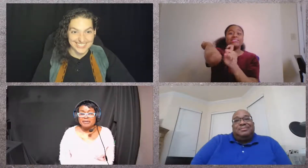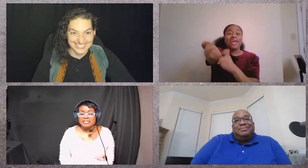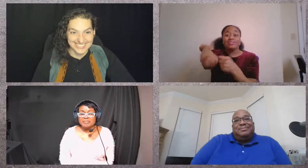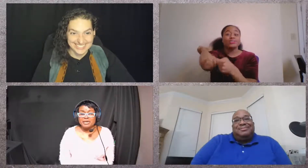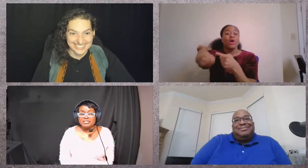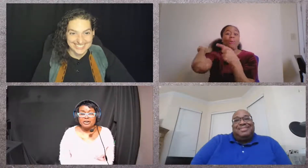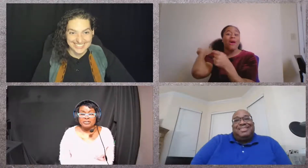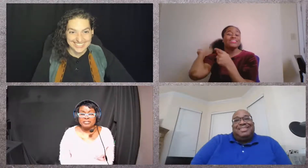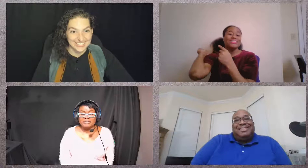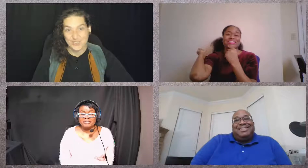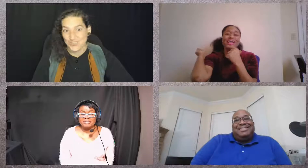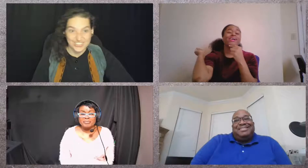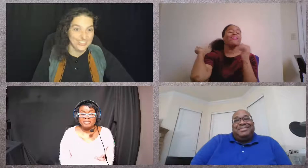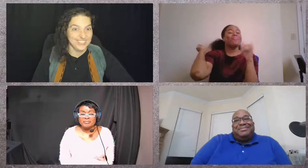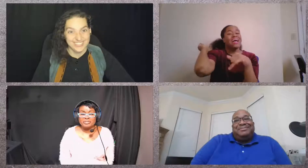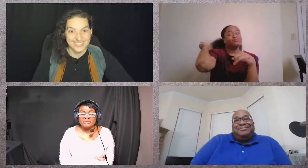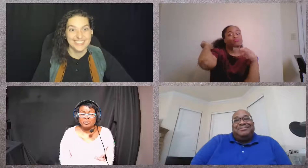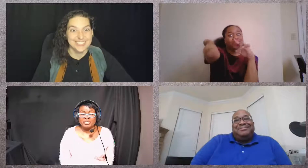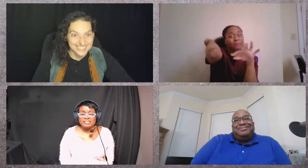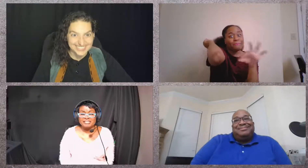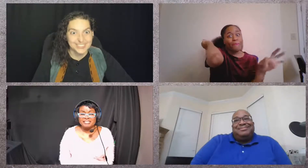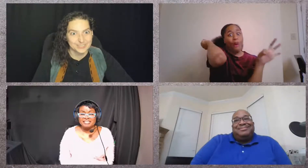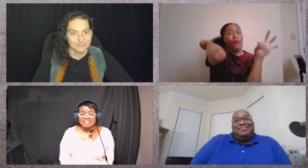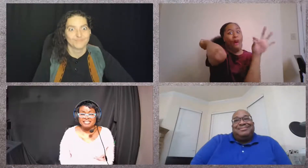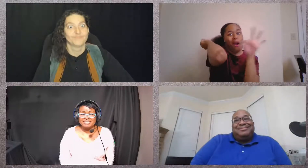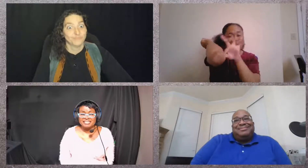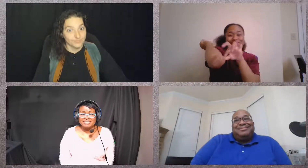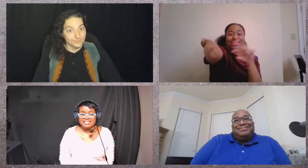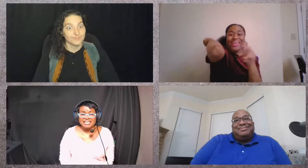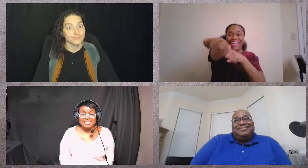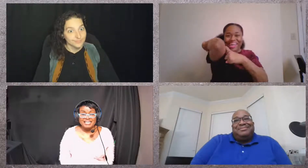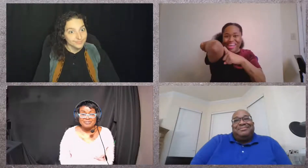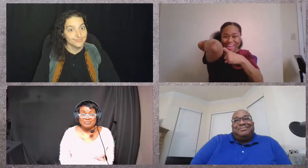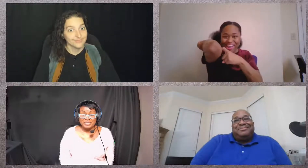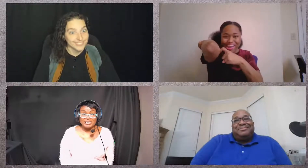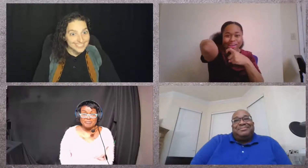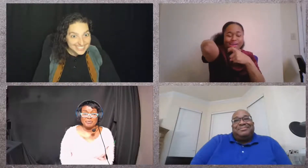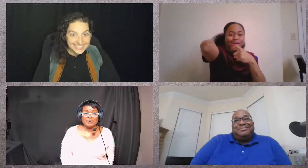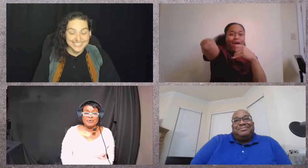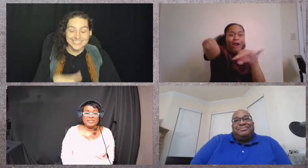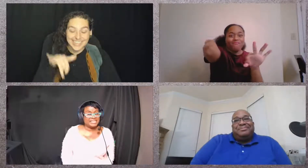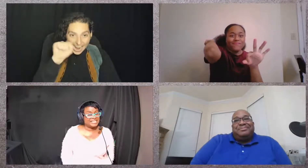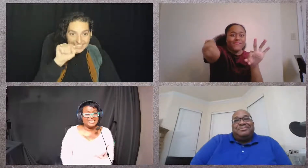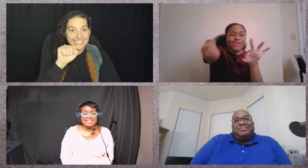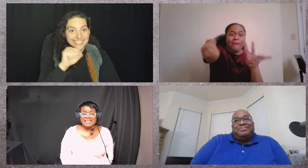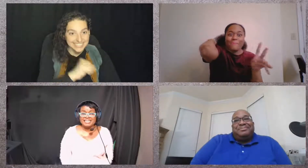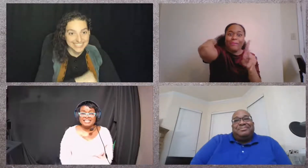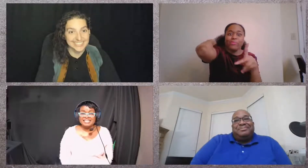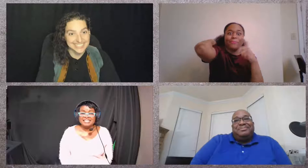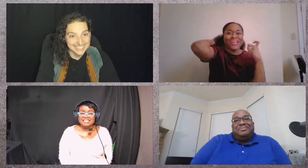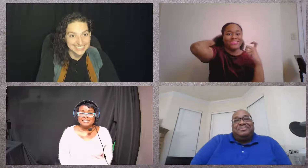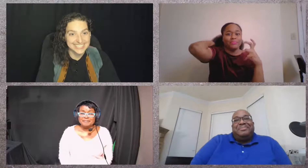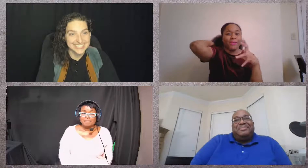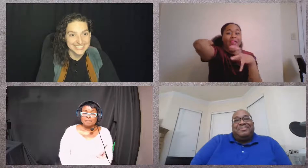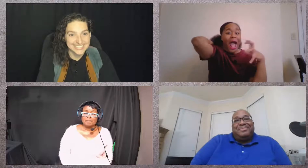And my dad was like, my daughter can say whatever she wants. And that's really important and key to